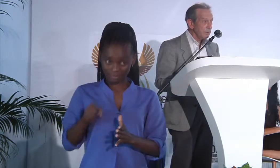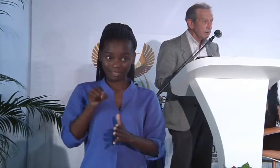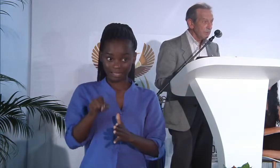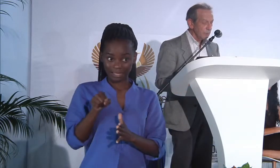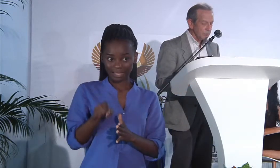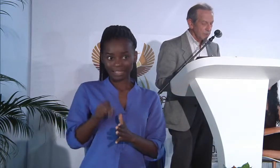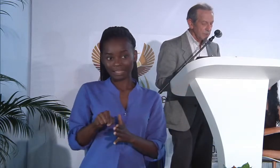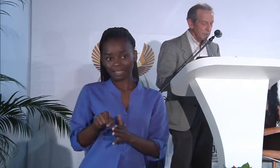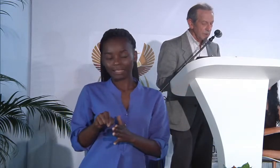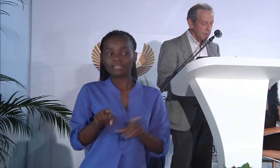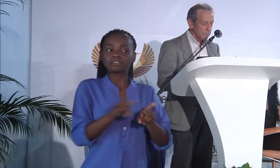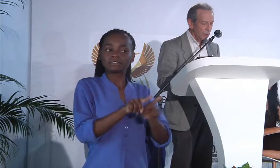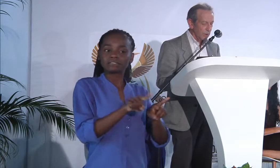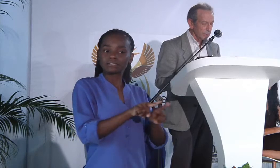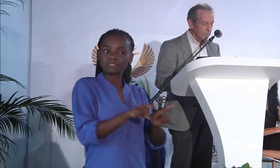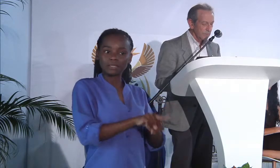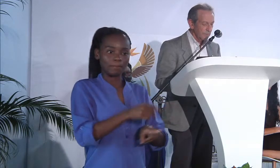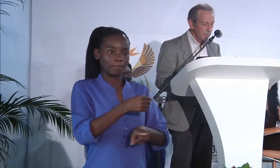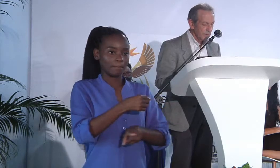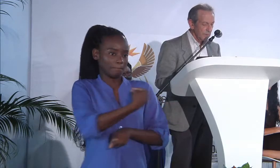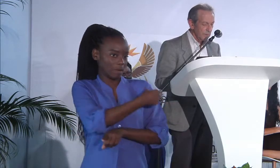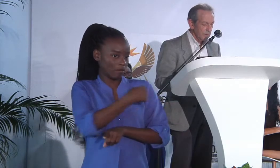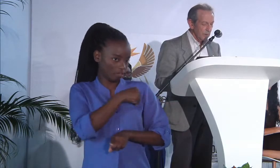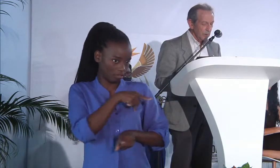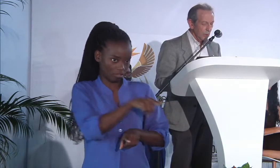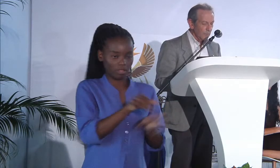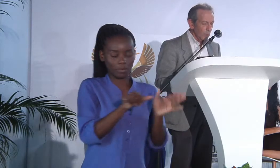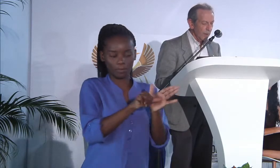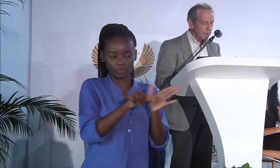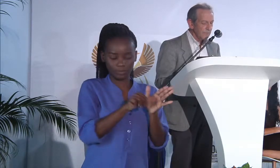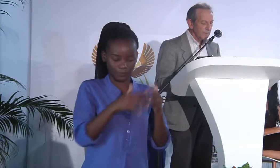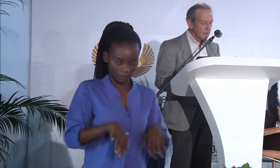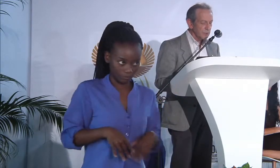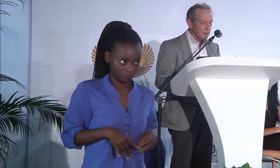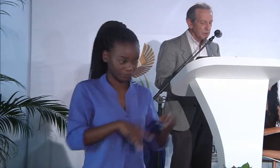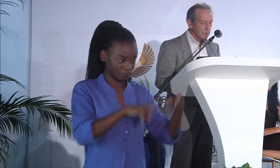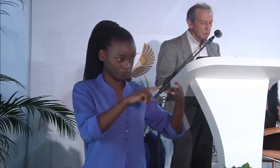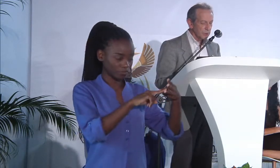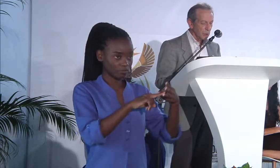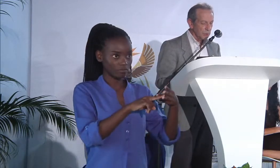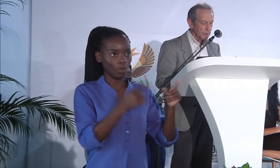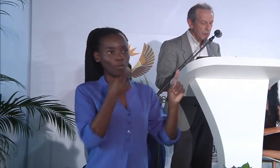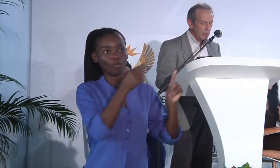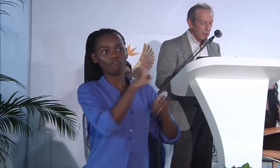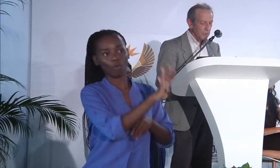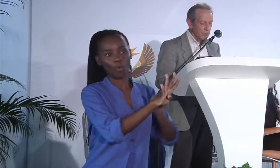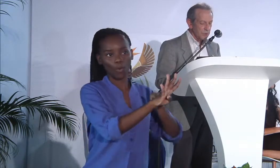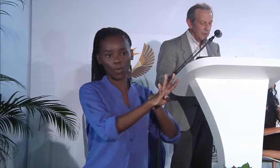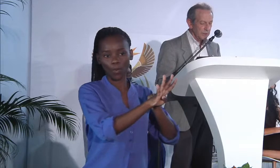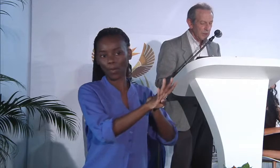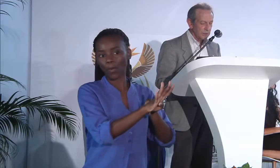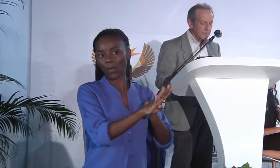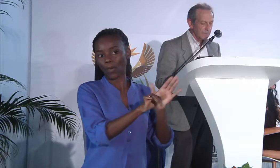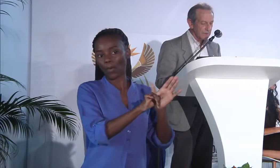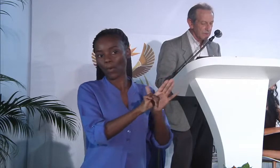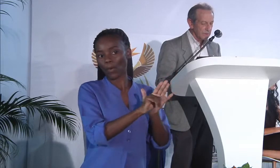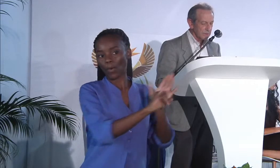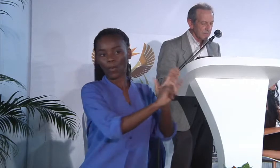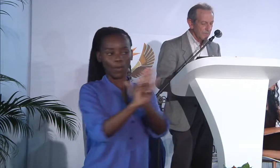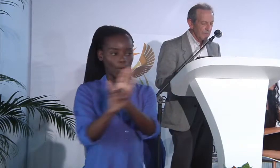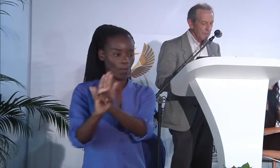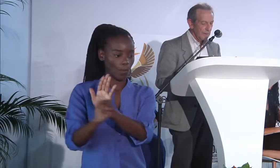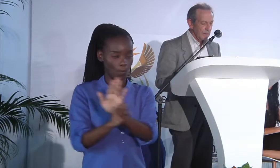preventing their diversion into the illicit market. Goal 4 identifies trends and controls of the new psychoactive